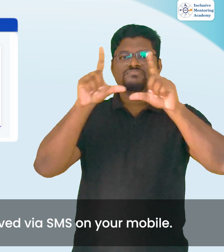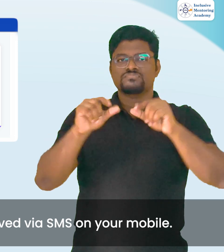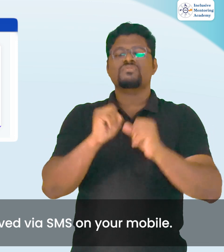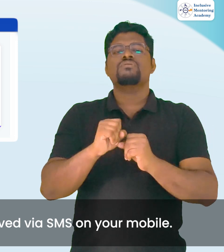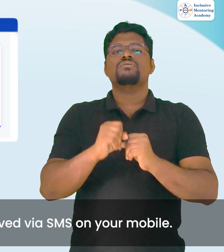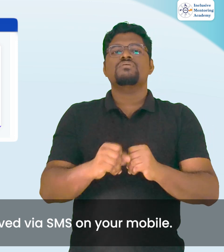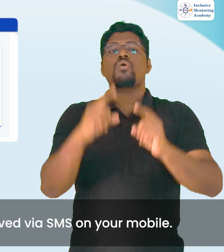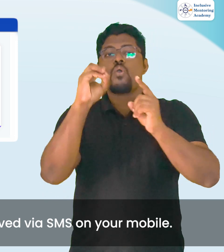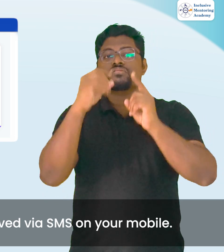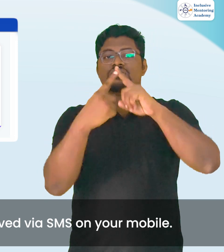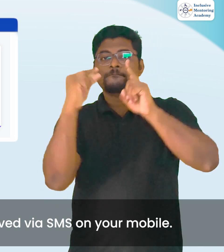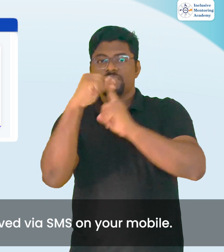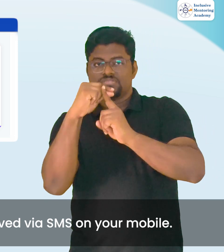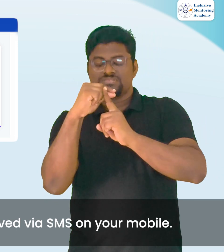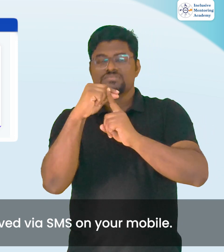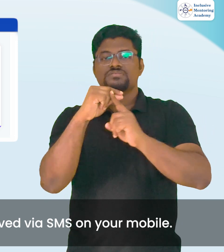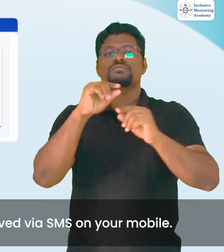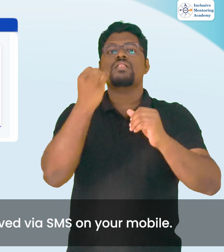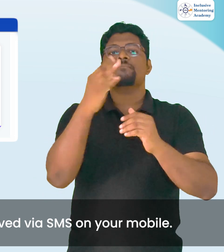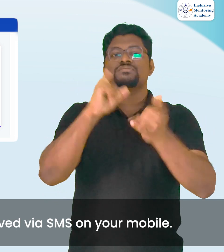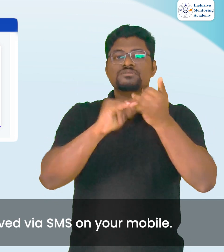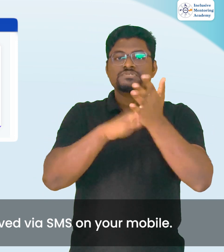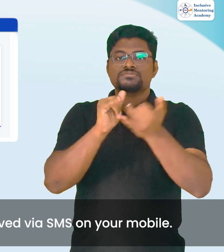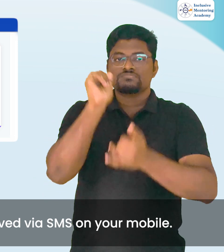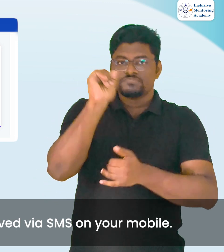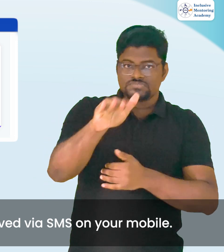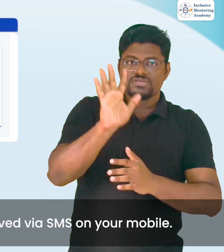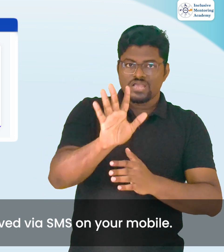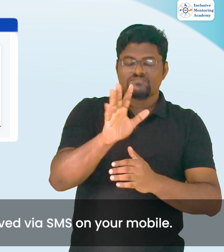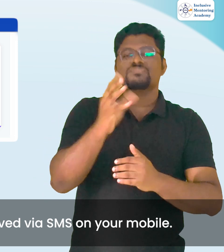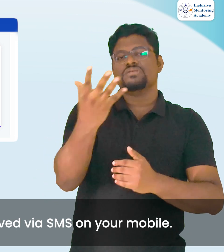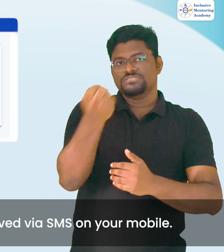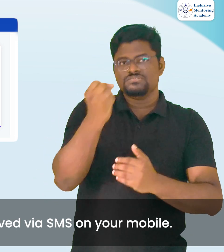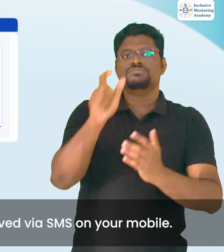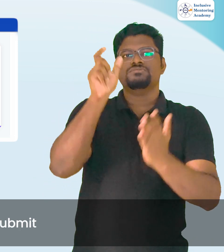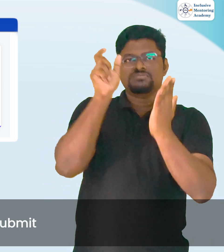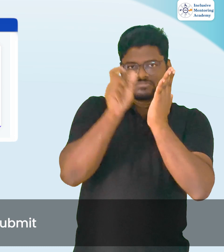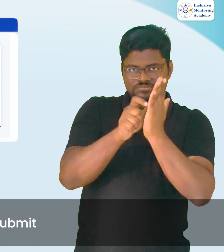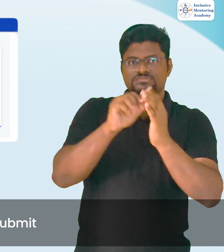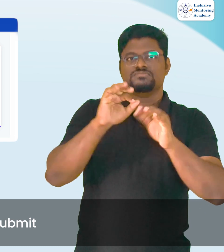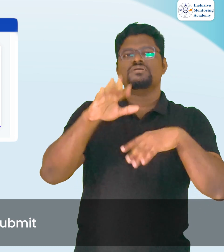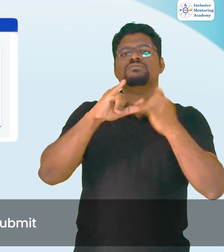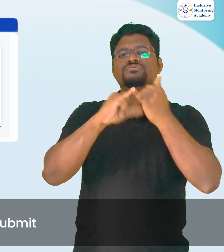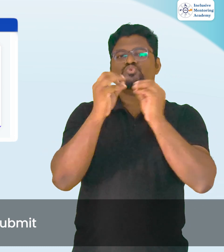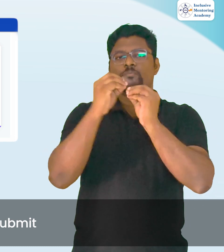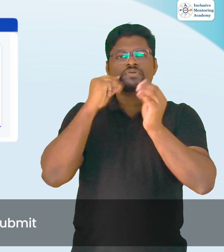Verify the OTP that you received via SMS on your mobile. Click Submit.